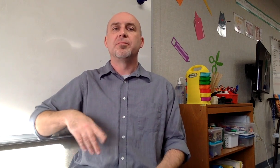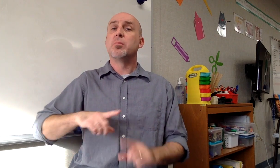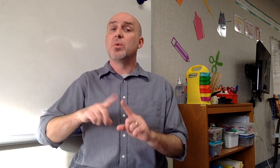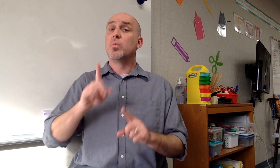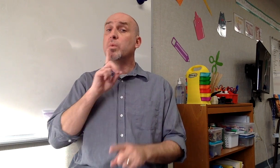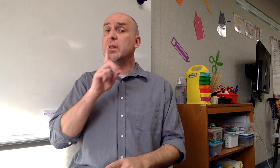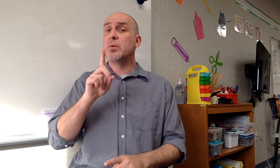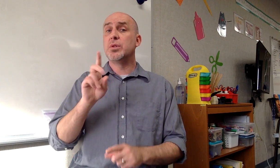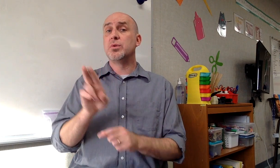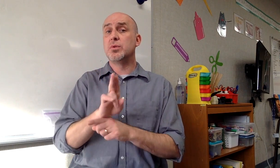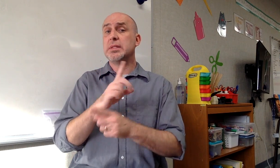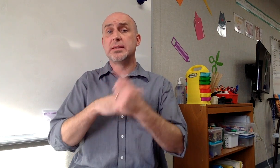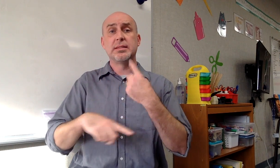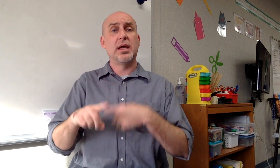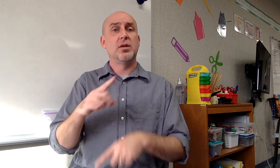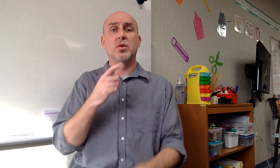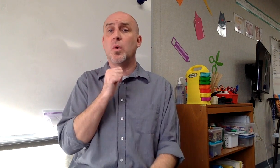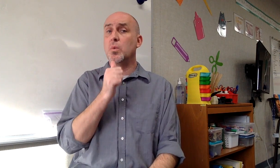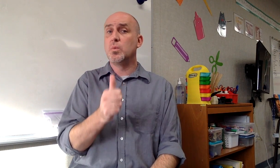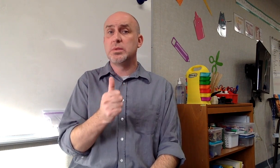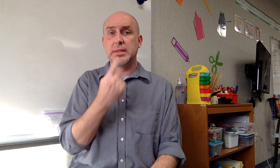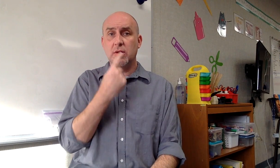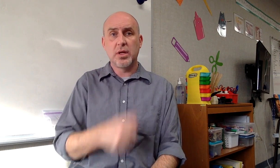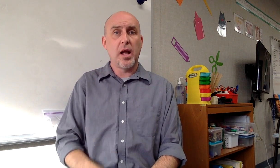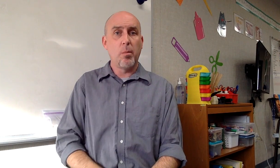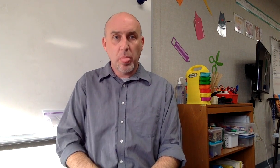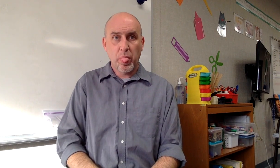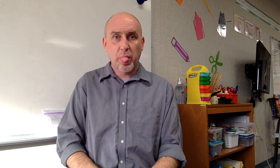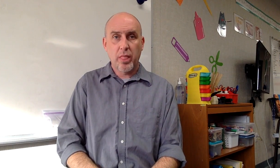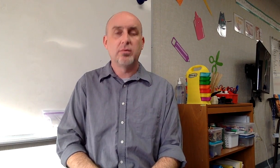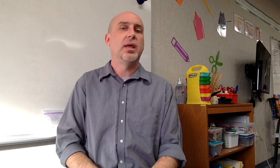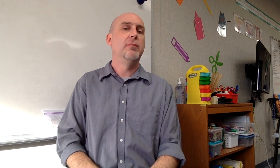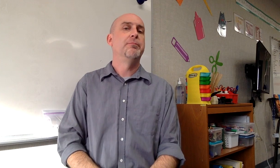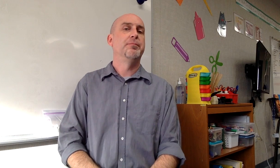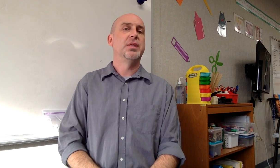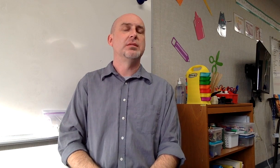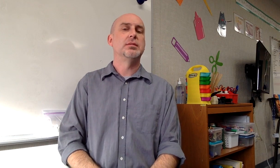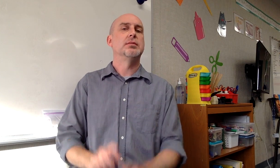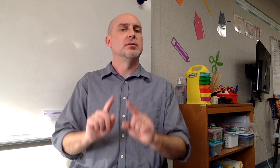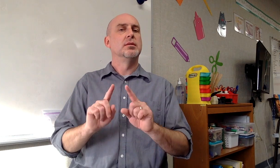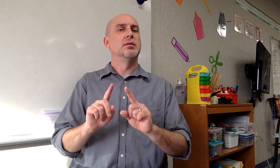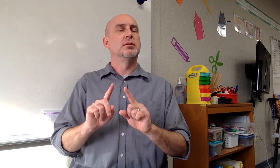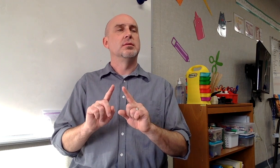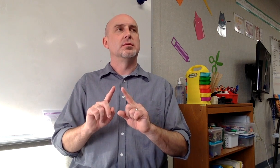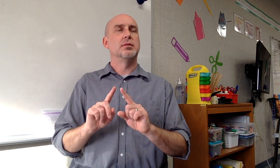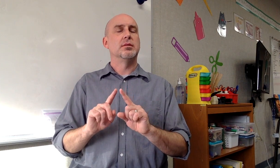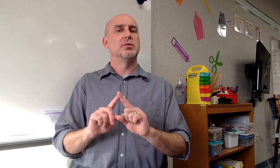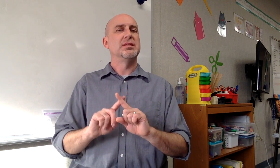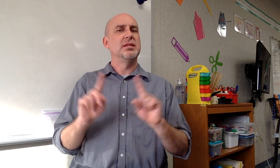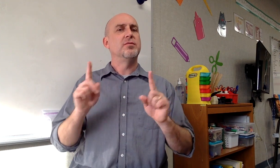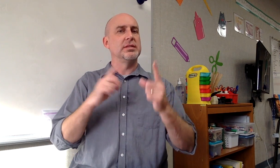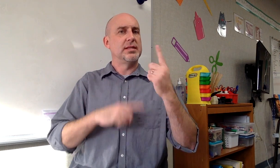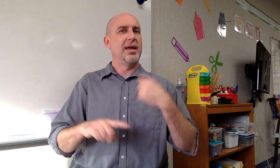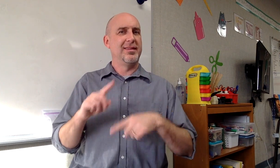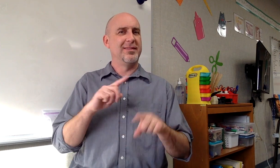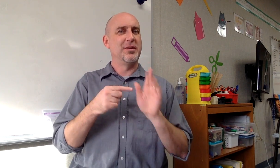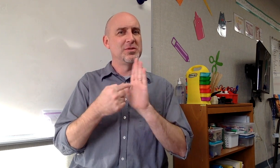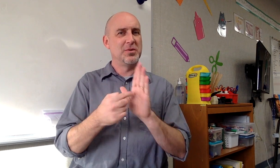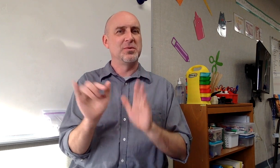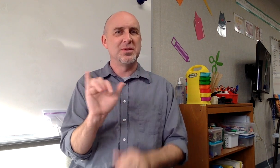But really, when you're using this sign, don't stick your tongue out, okay? It's there's a different sign that I'll show you